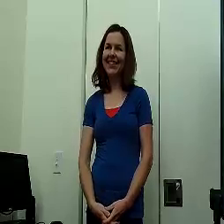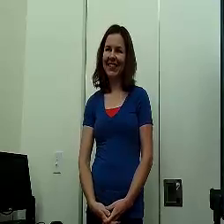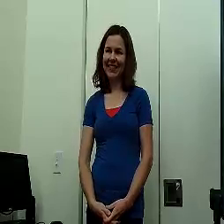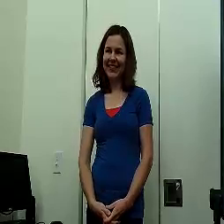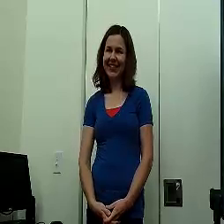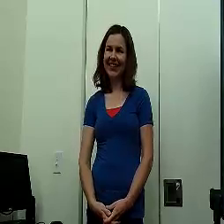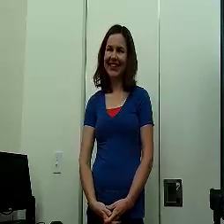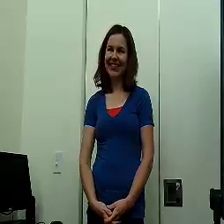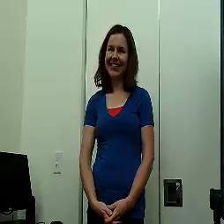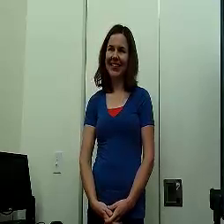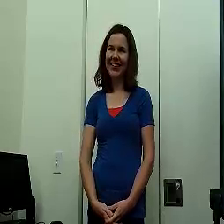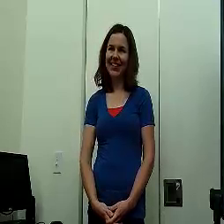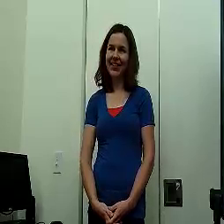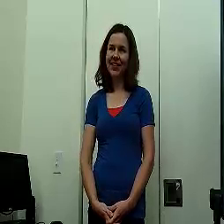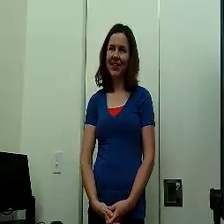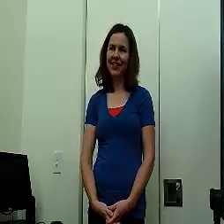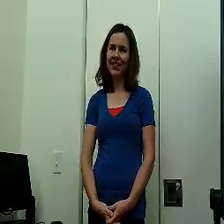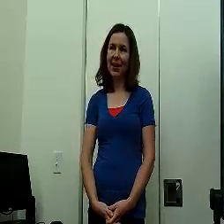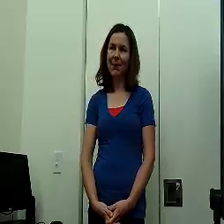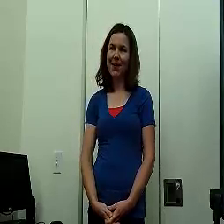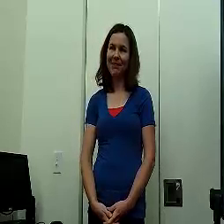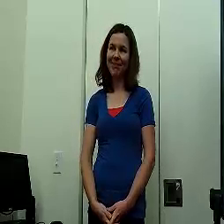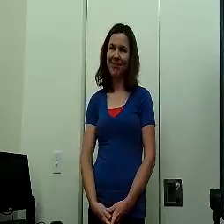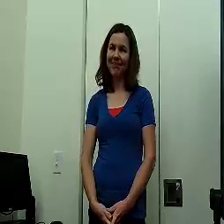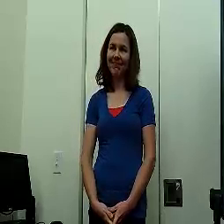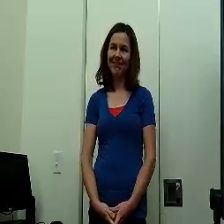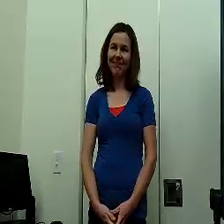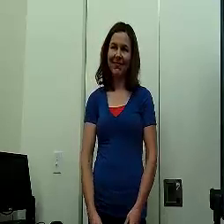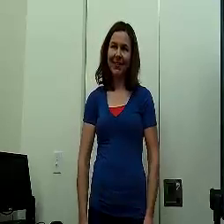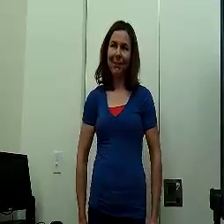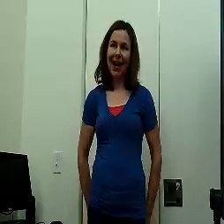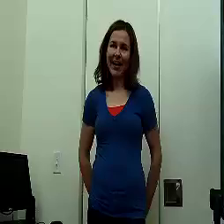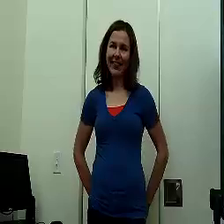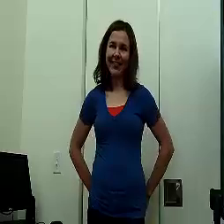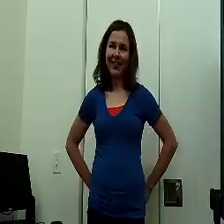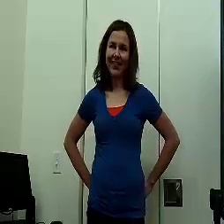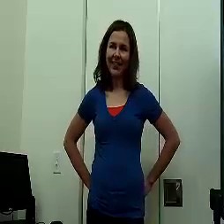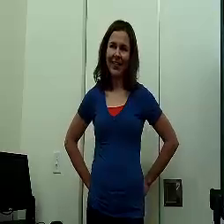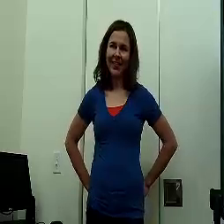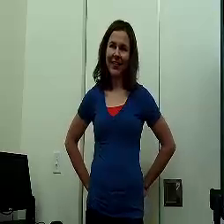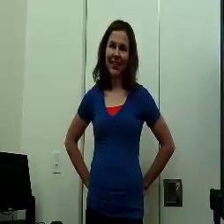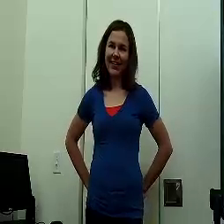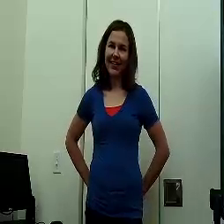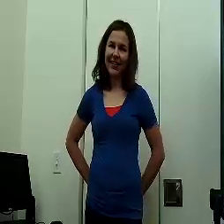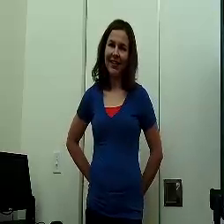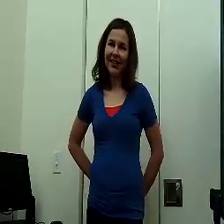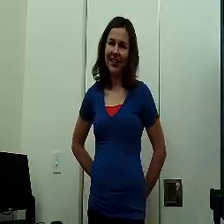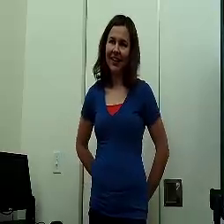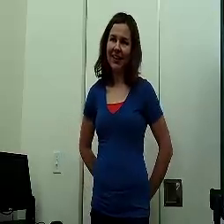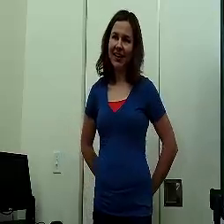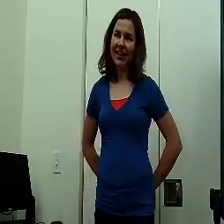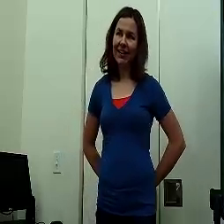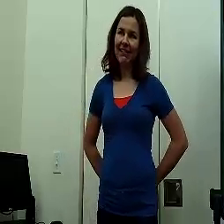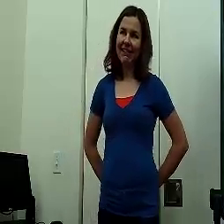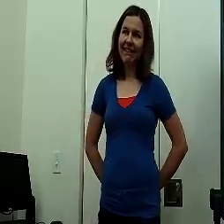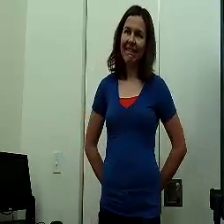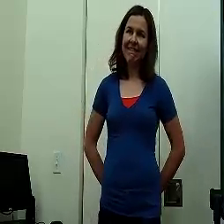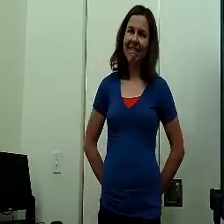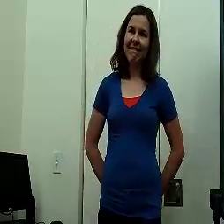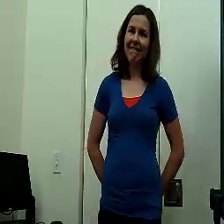Context, I've used that before. Diaper, bath, eating. Wipe your cereal off.